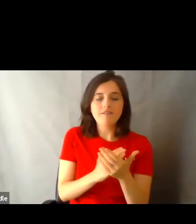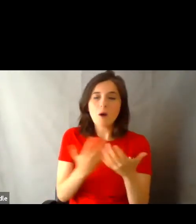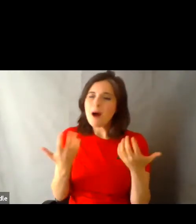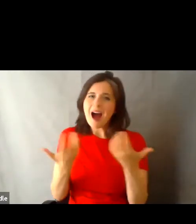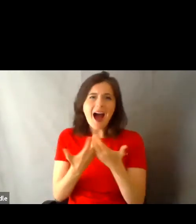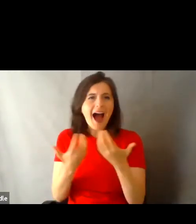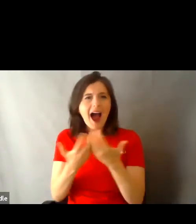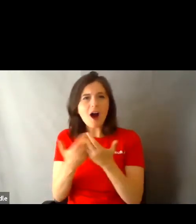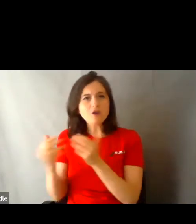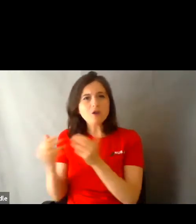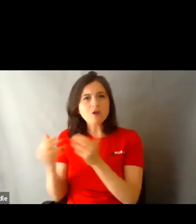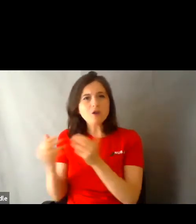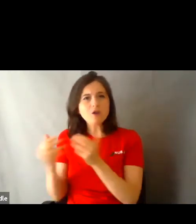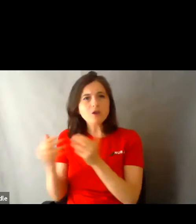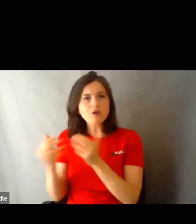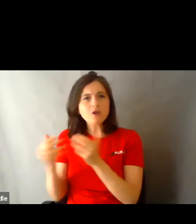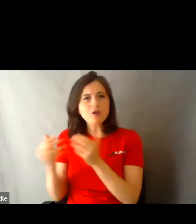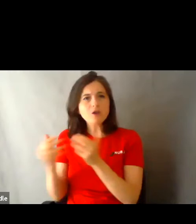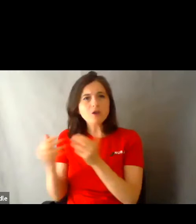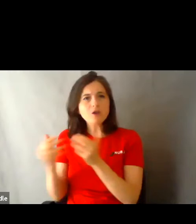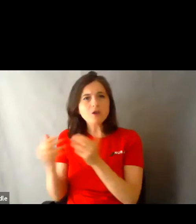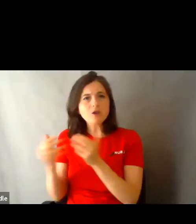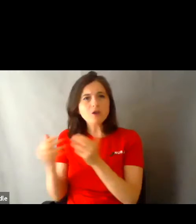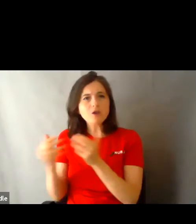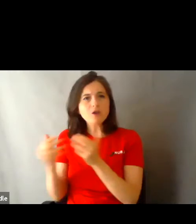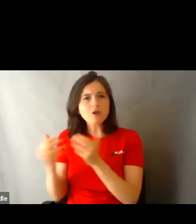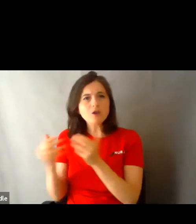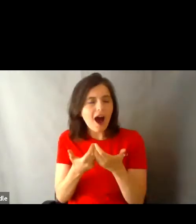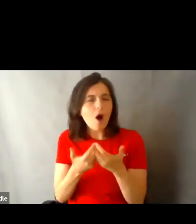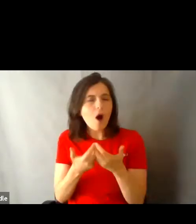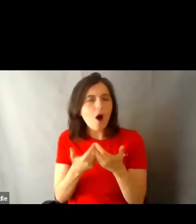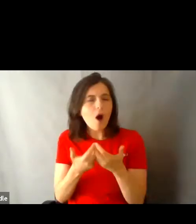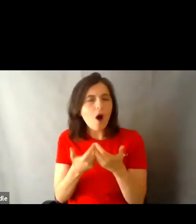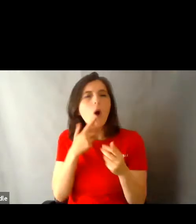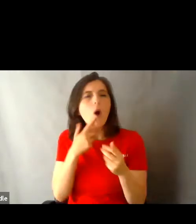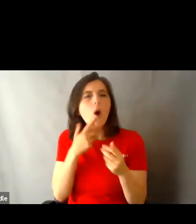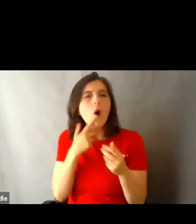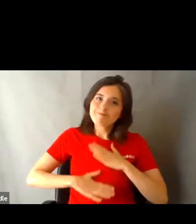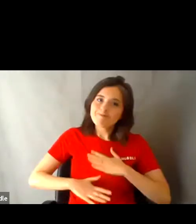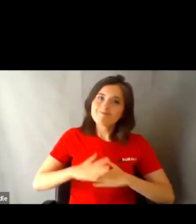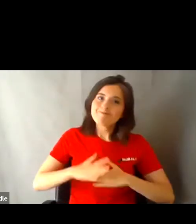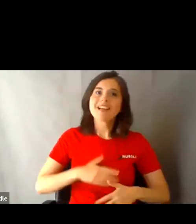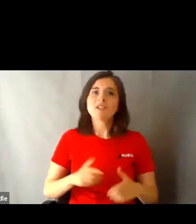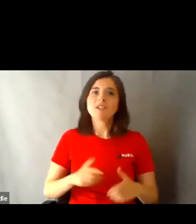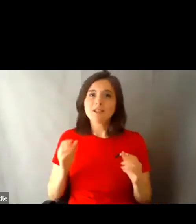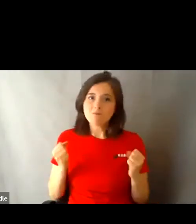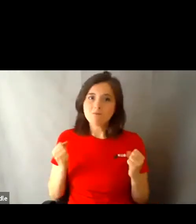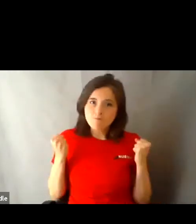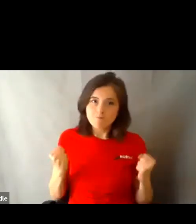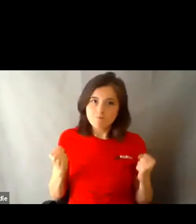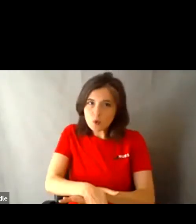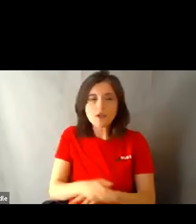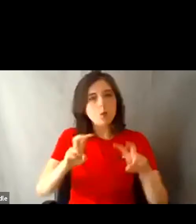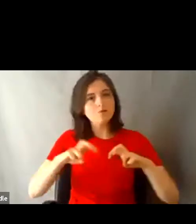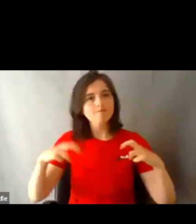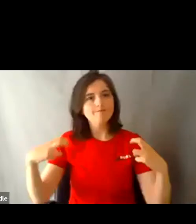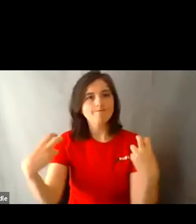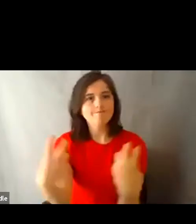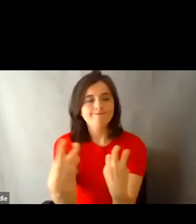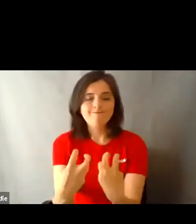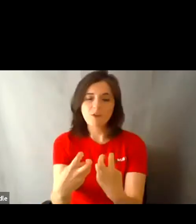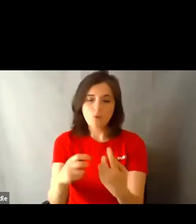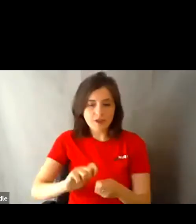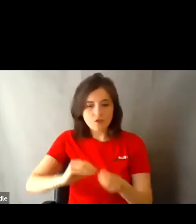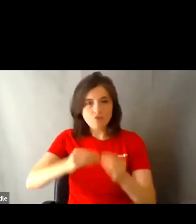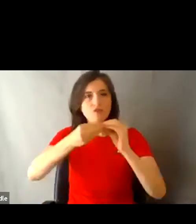a process of patience, diligence, and hard work. We sat down, we wrote motions, we